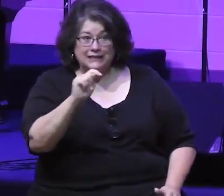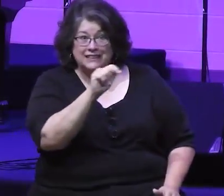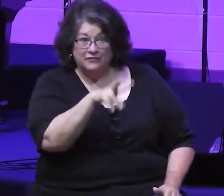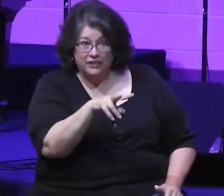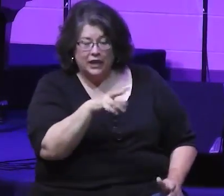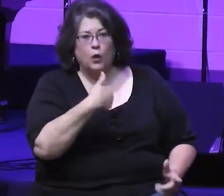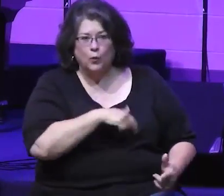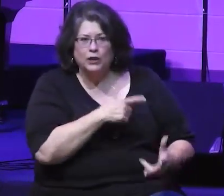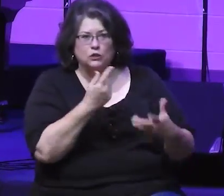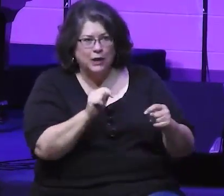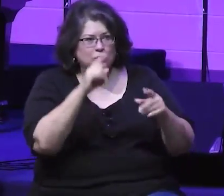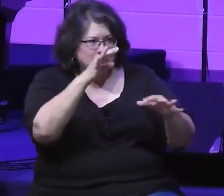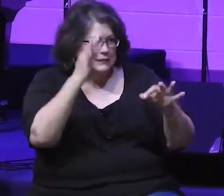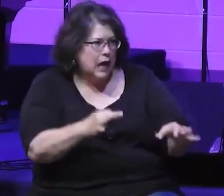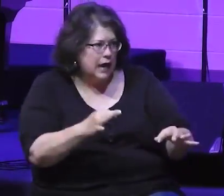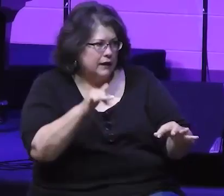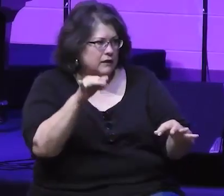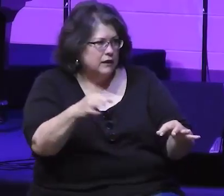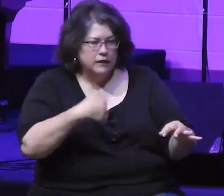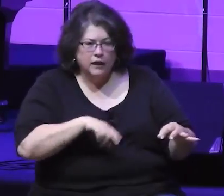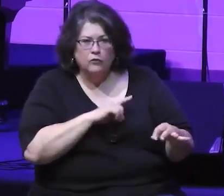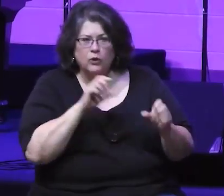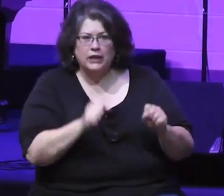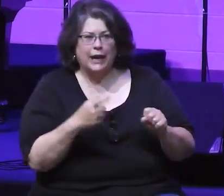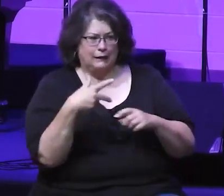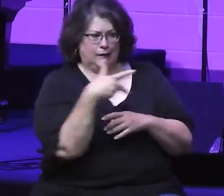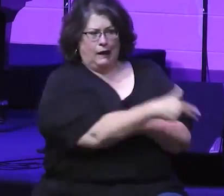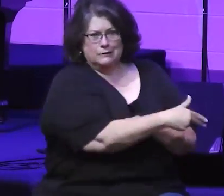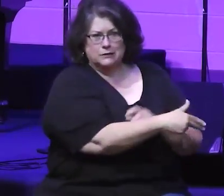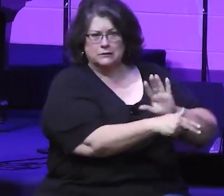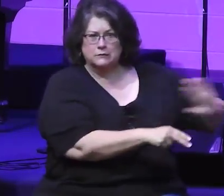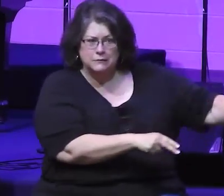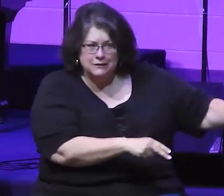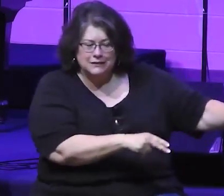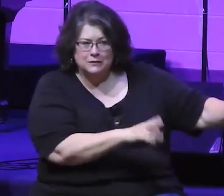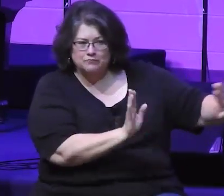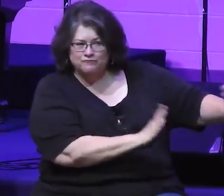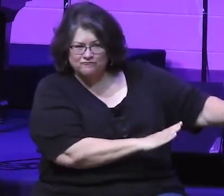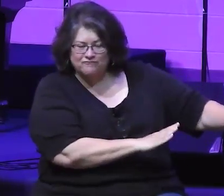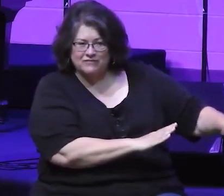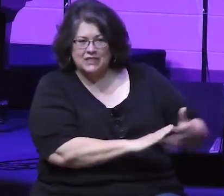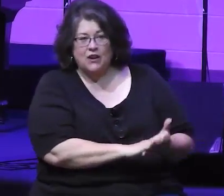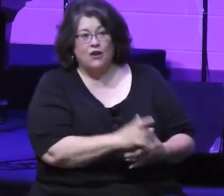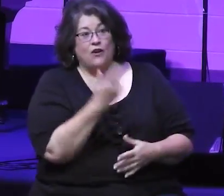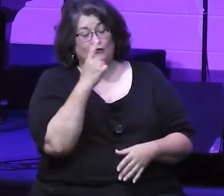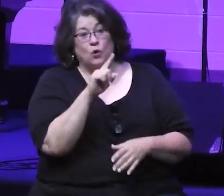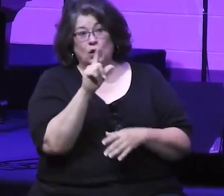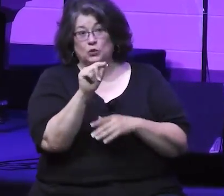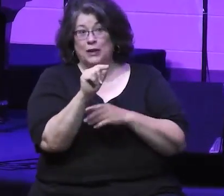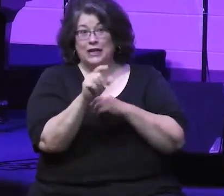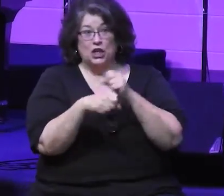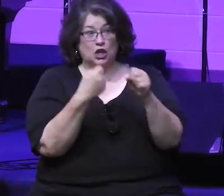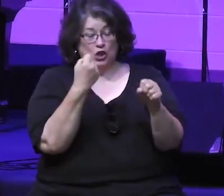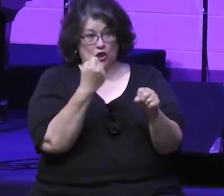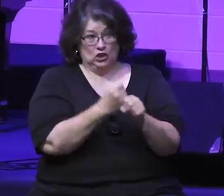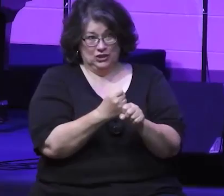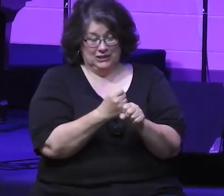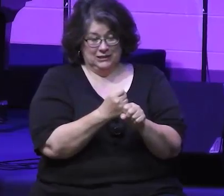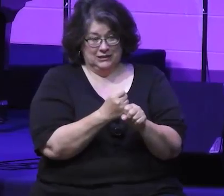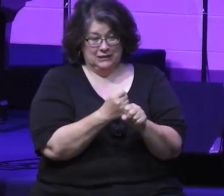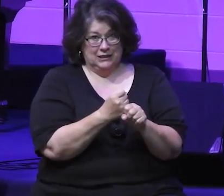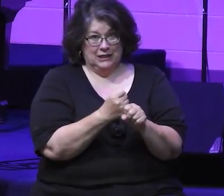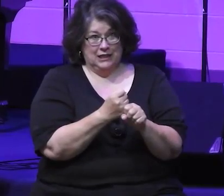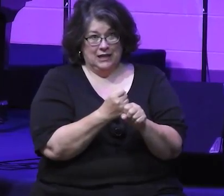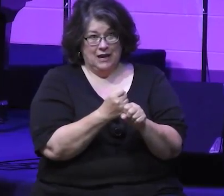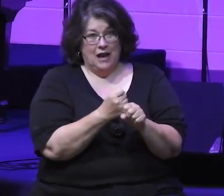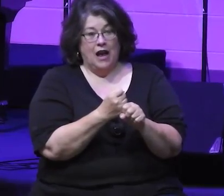home. Now, for 20 years, that was me. And then I moved into this wonderful season called